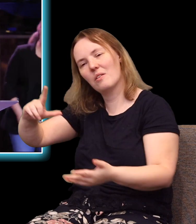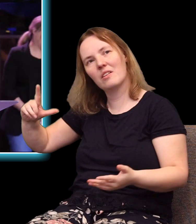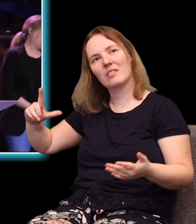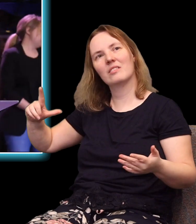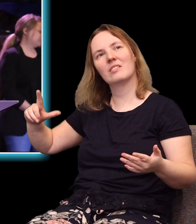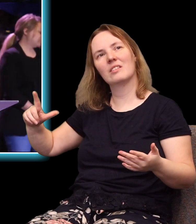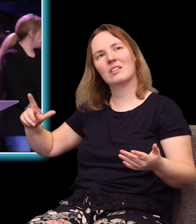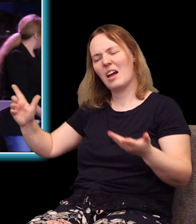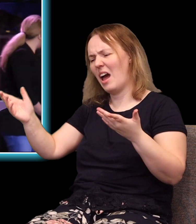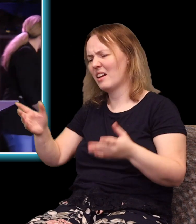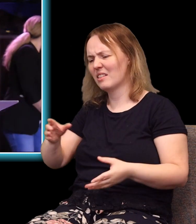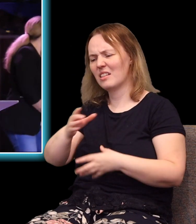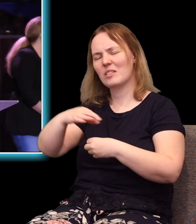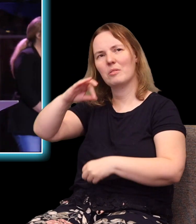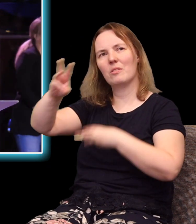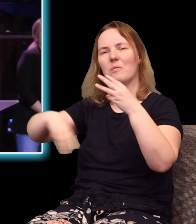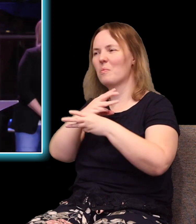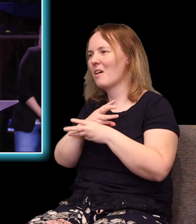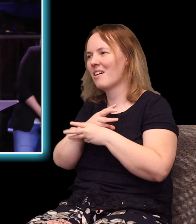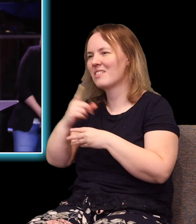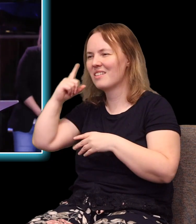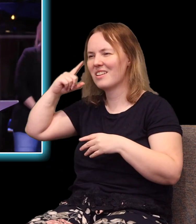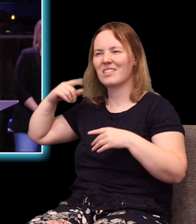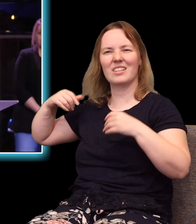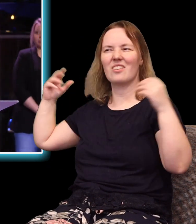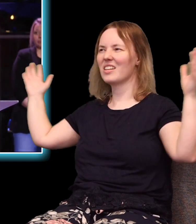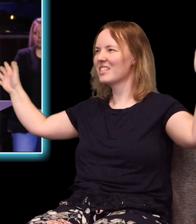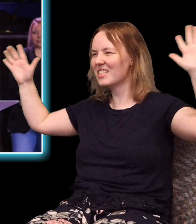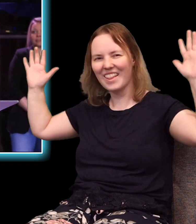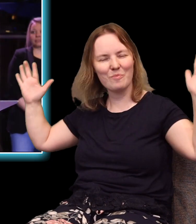obey the Lord, you lock that in, and in the spirit realm you hear, cha-ching,